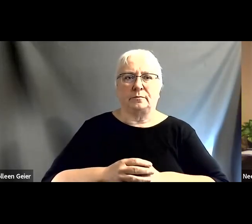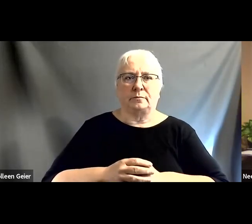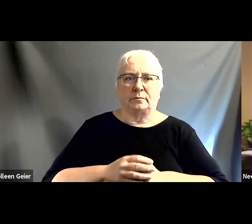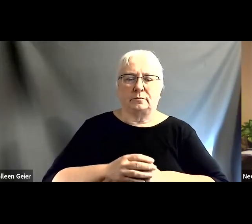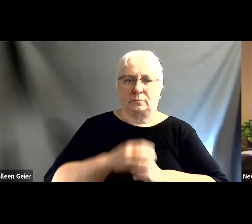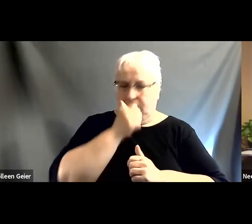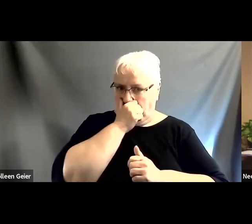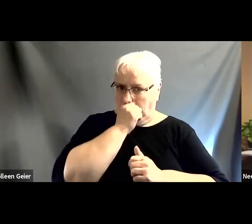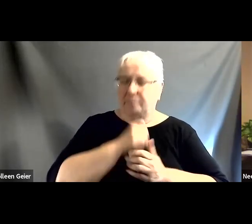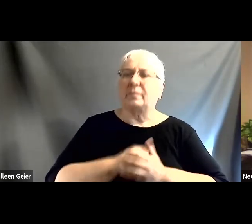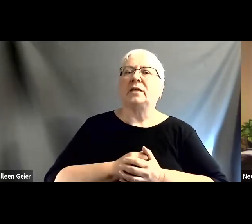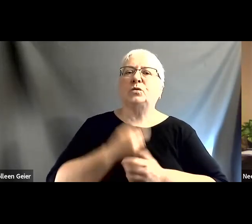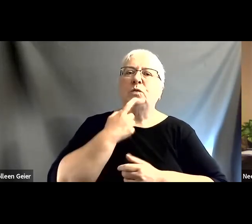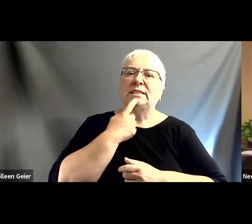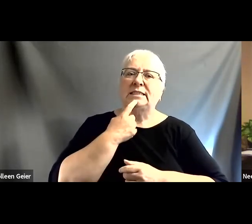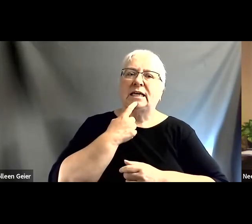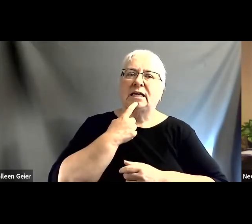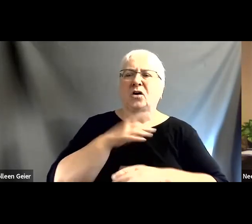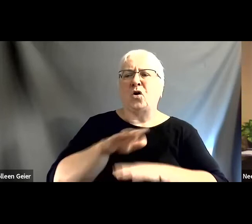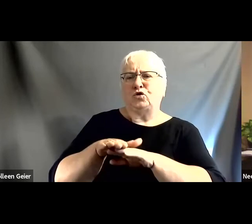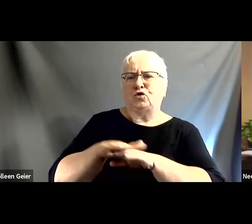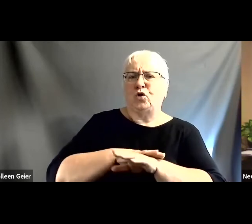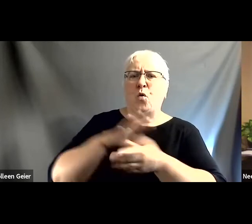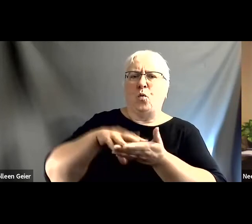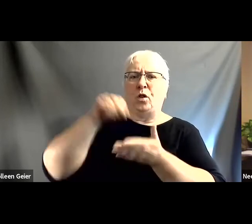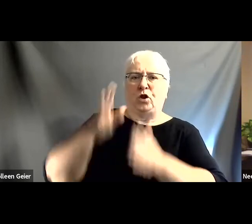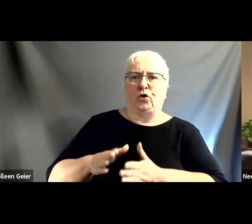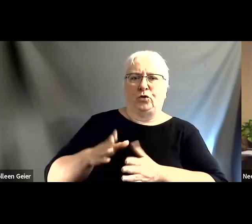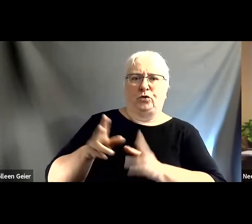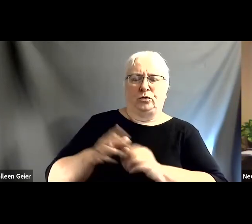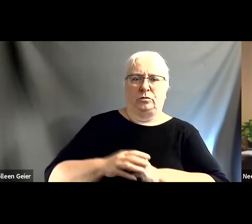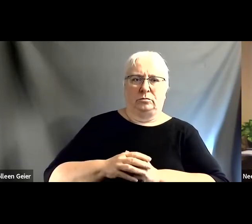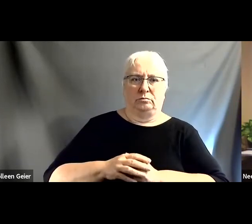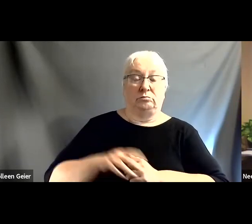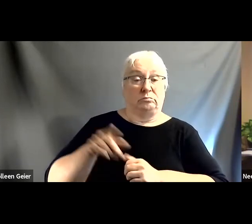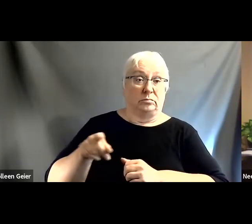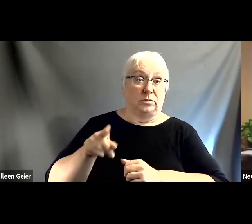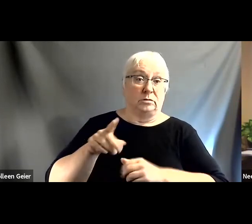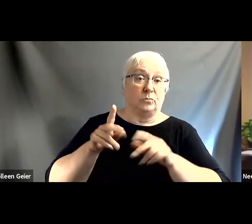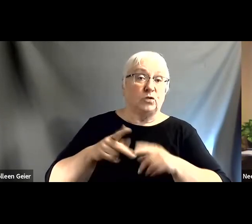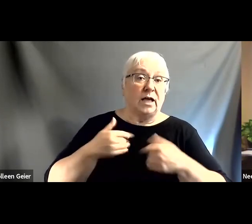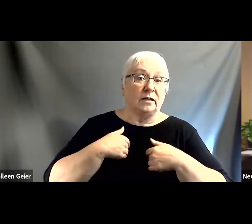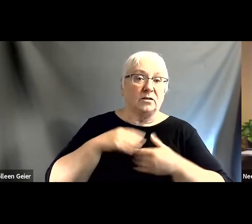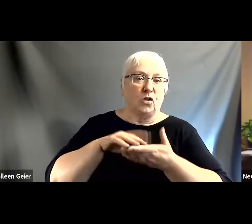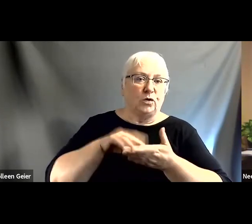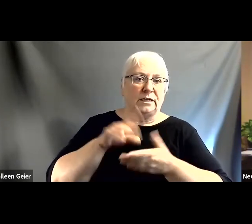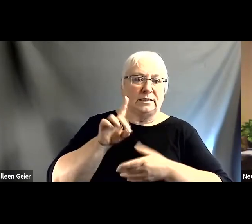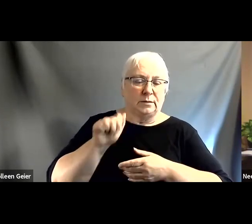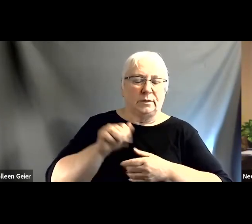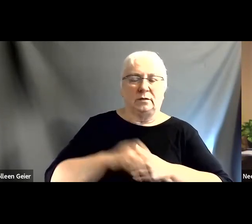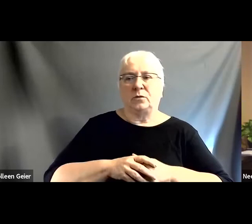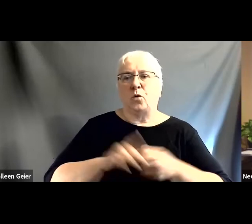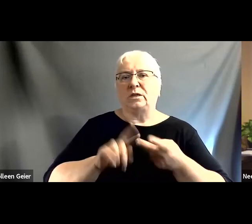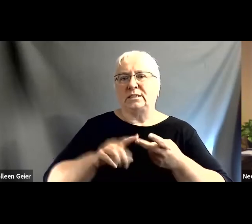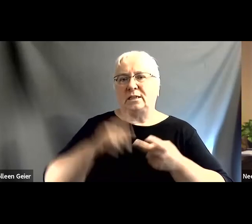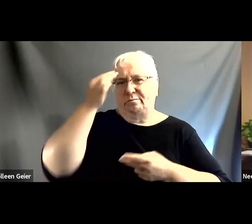when we use terms like slow learner for people who have learning disabilities, or retarded